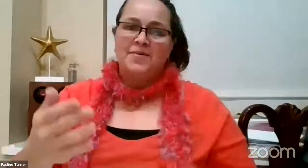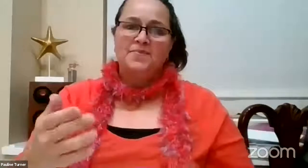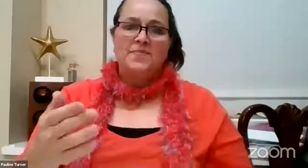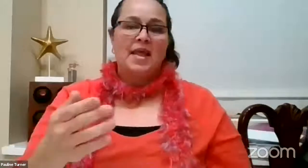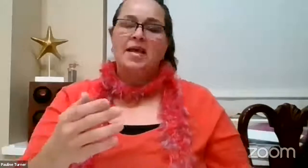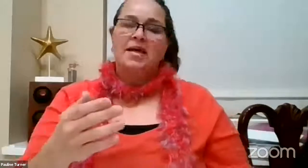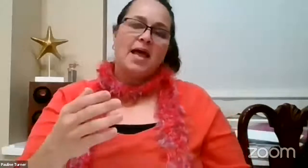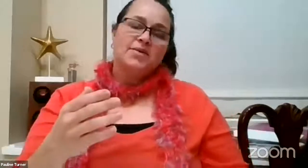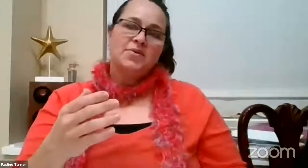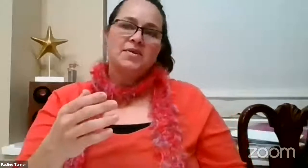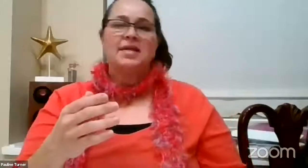something.